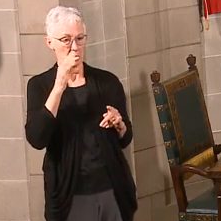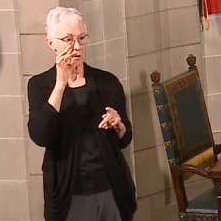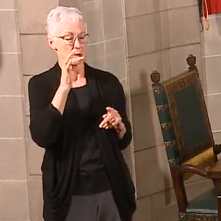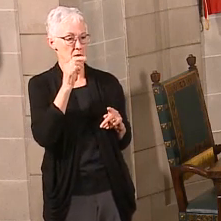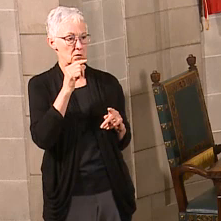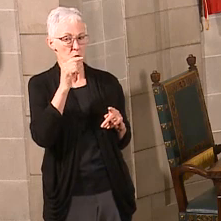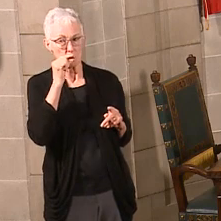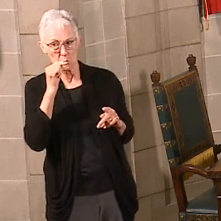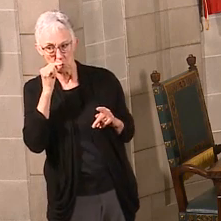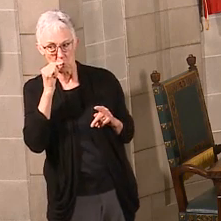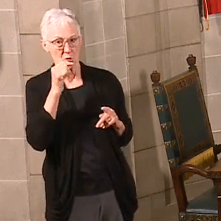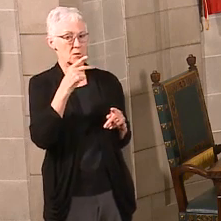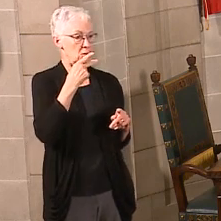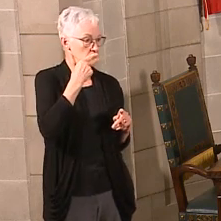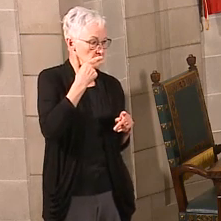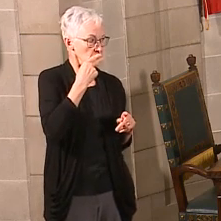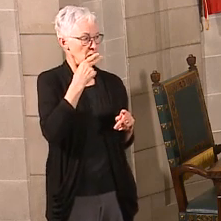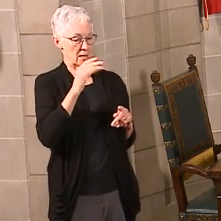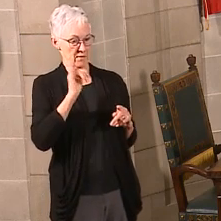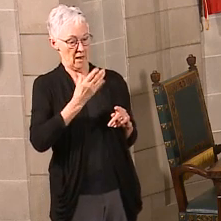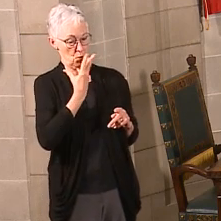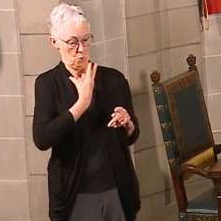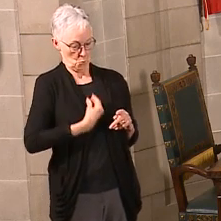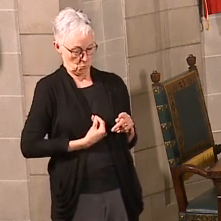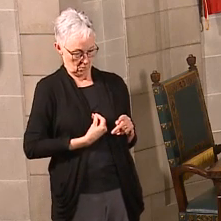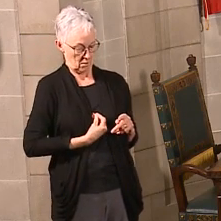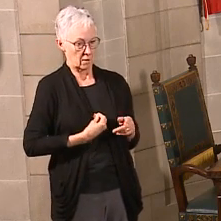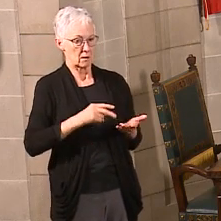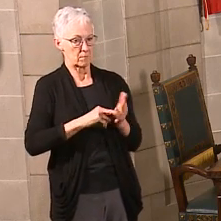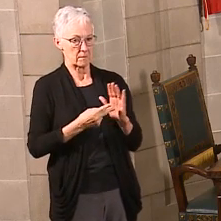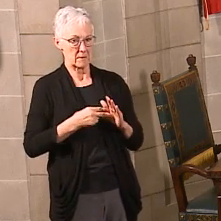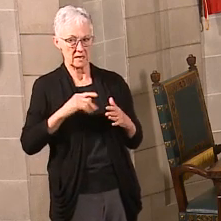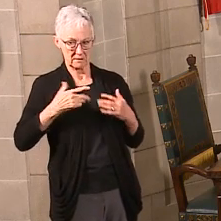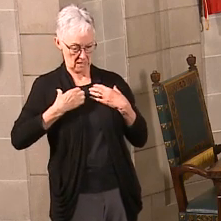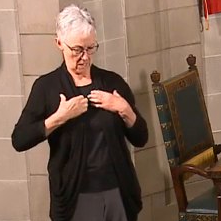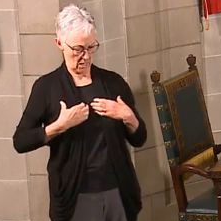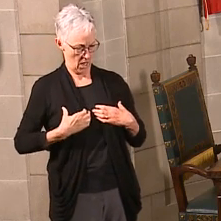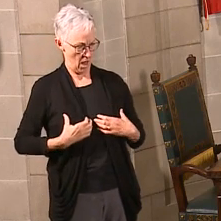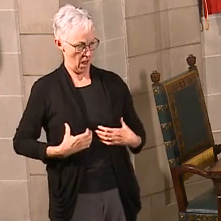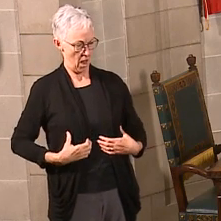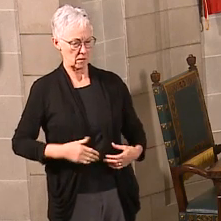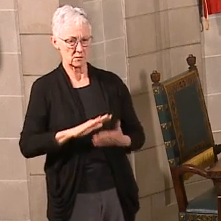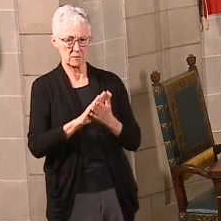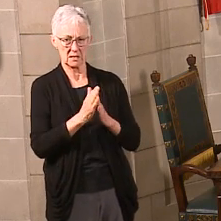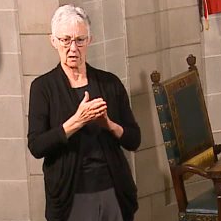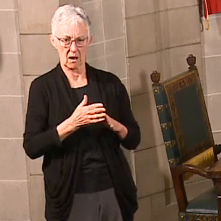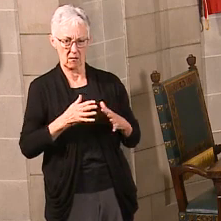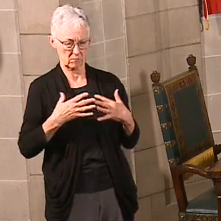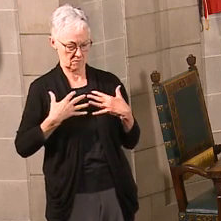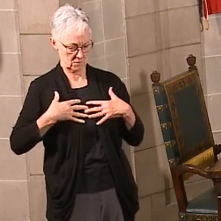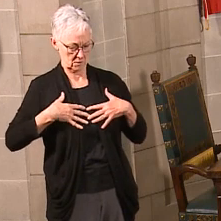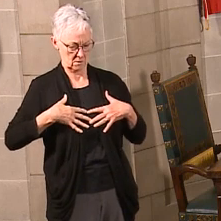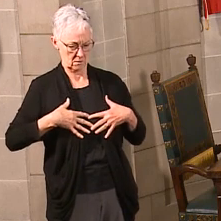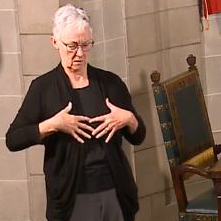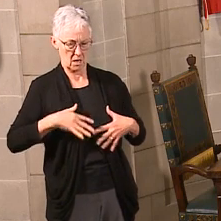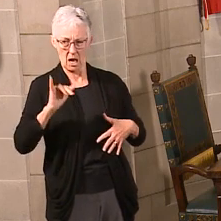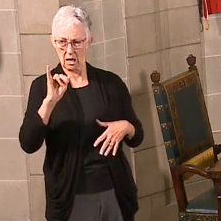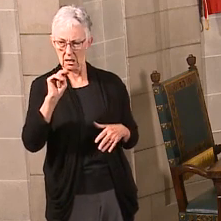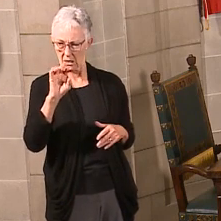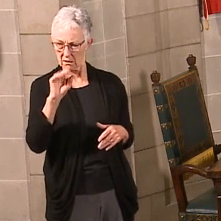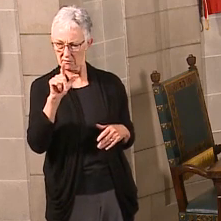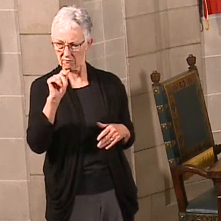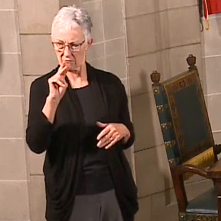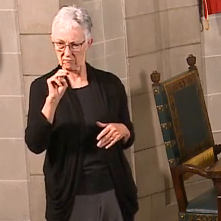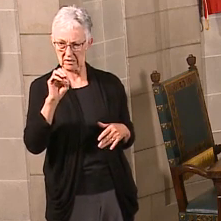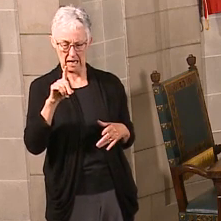chemicals, it causes inflammations in the lung airway passages and can cause severe injury. And you add on